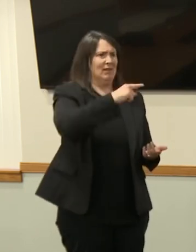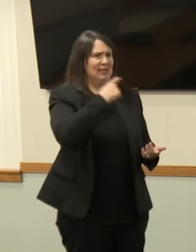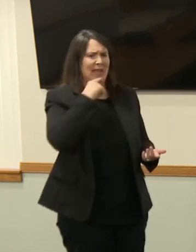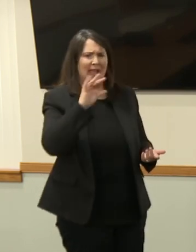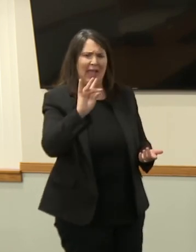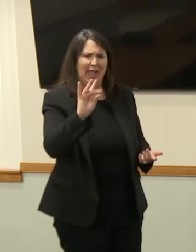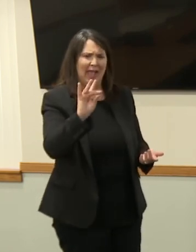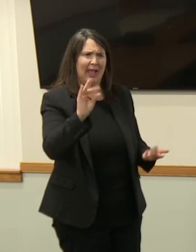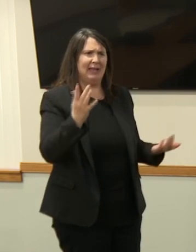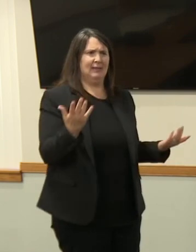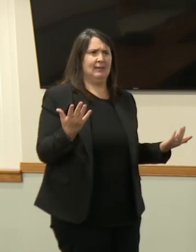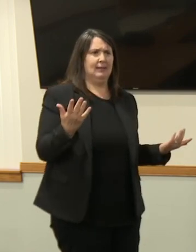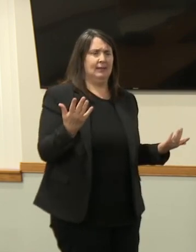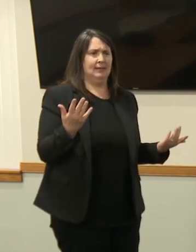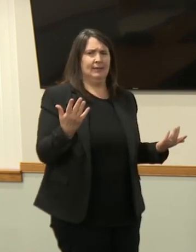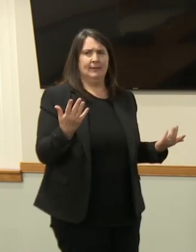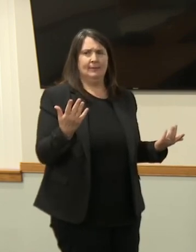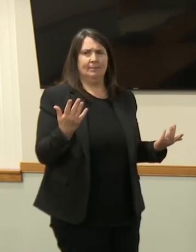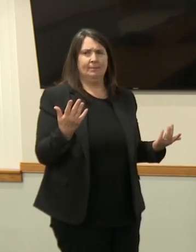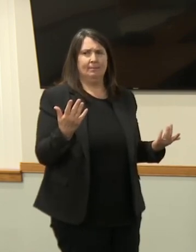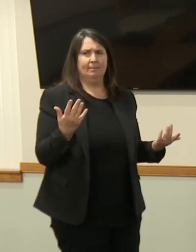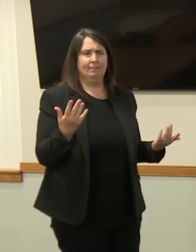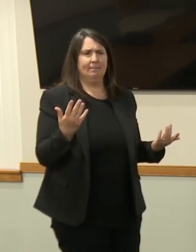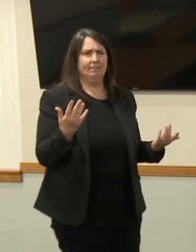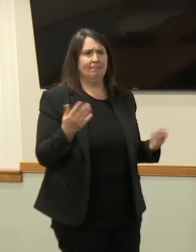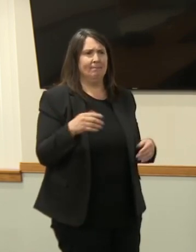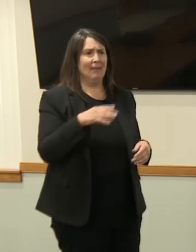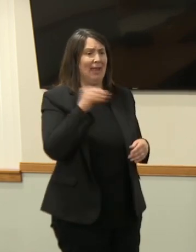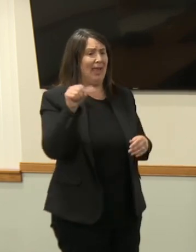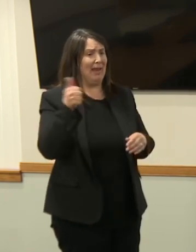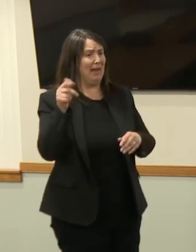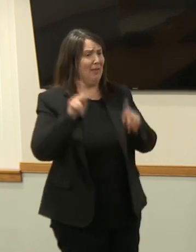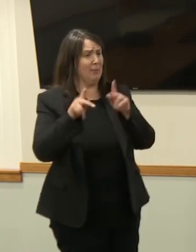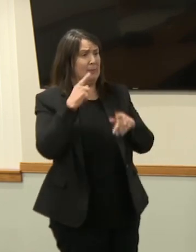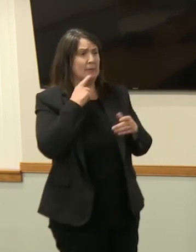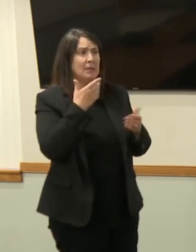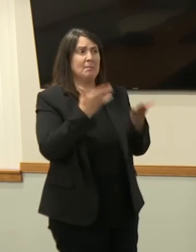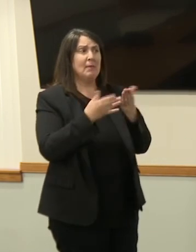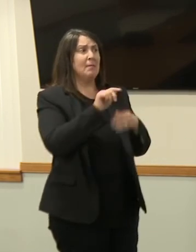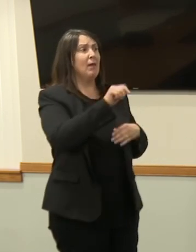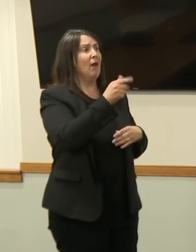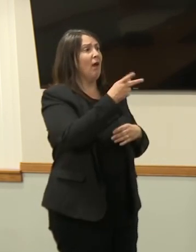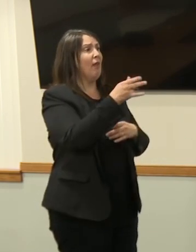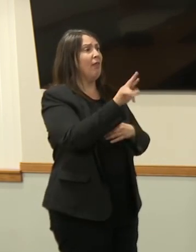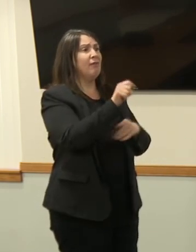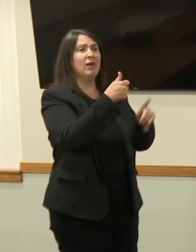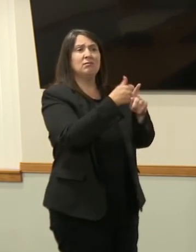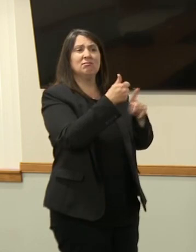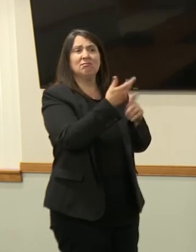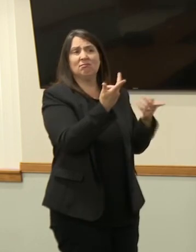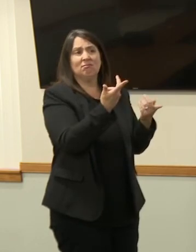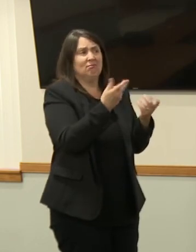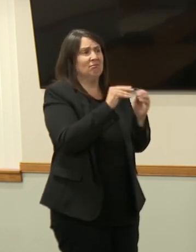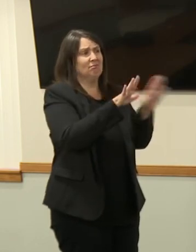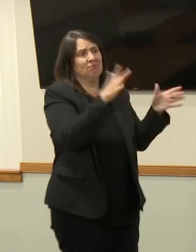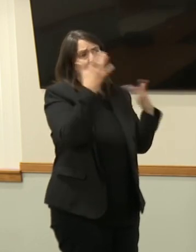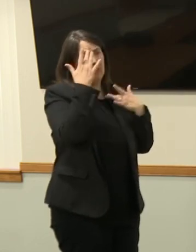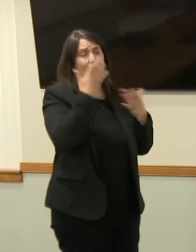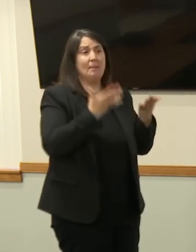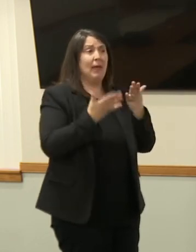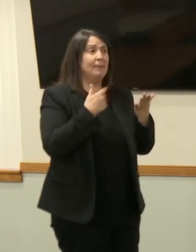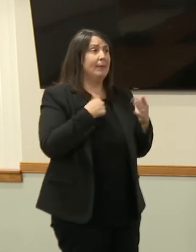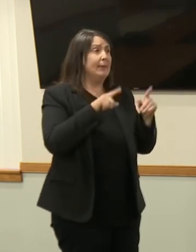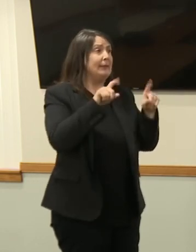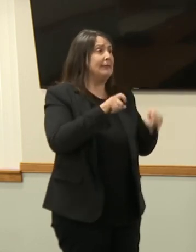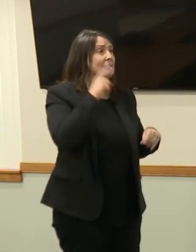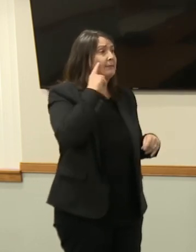say, well, what is the prevalence of other viruses? Maybe if we did a test for the cold